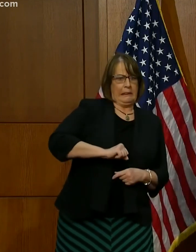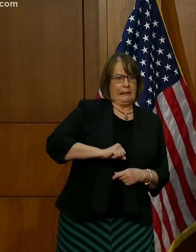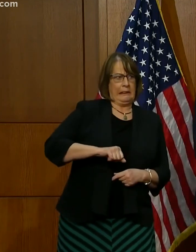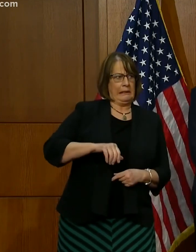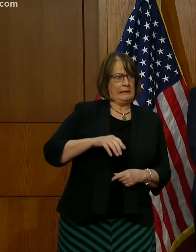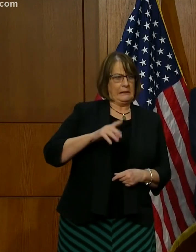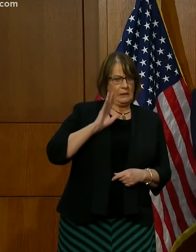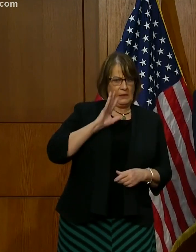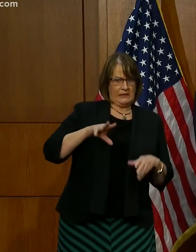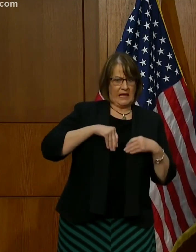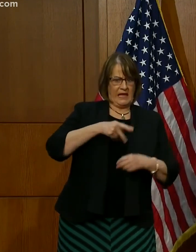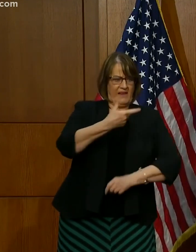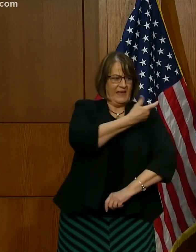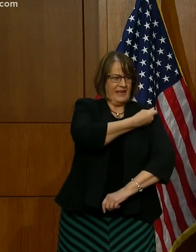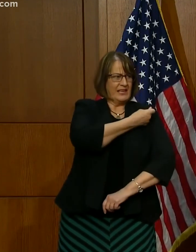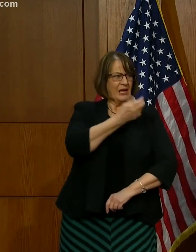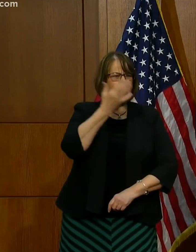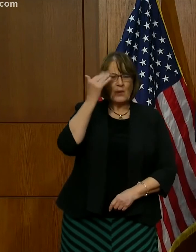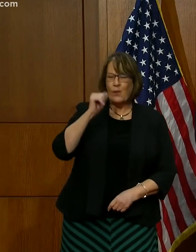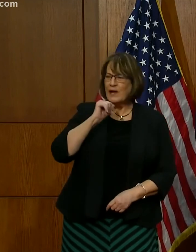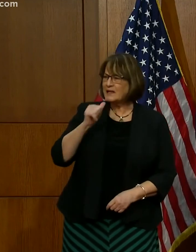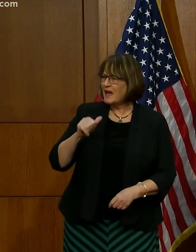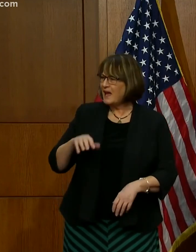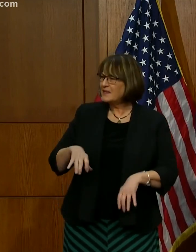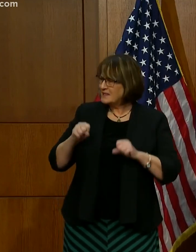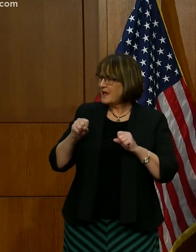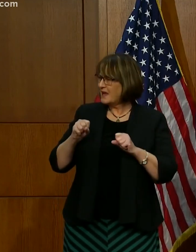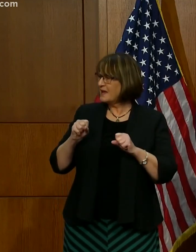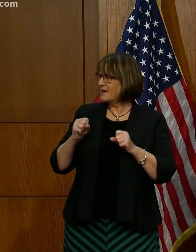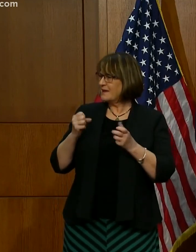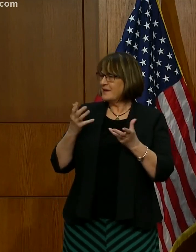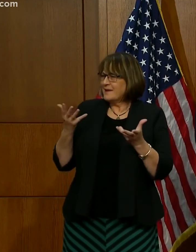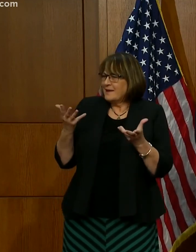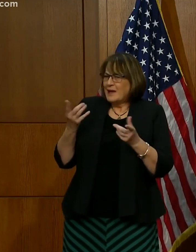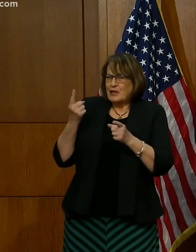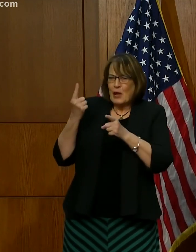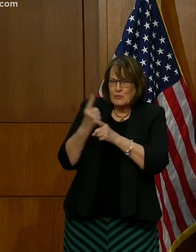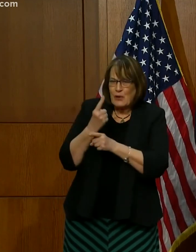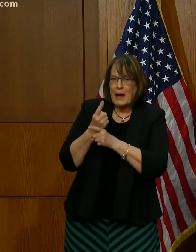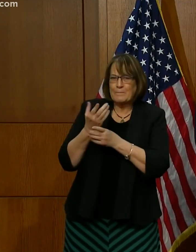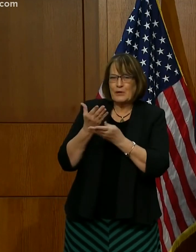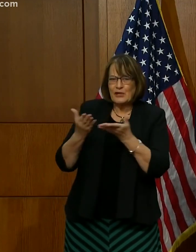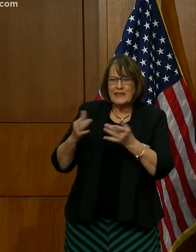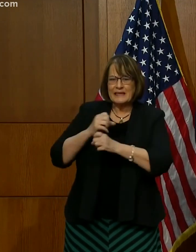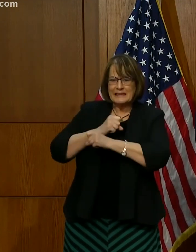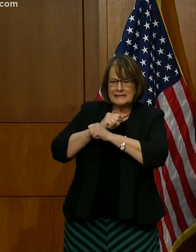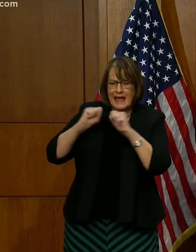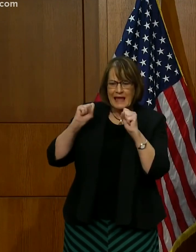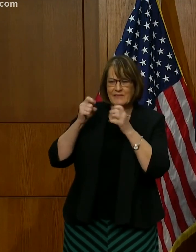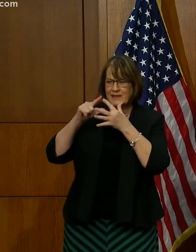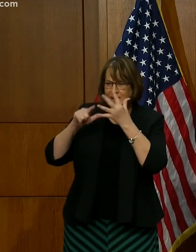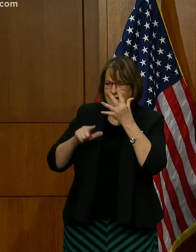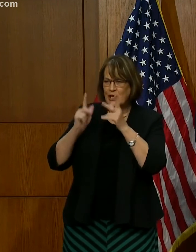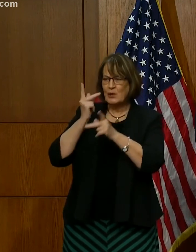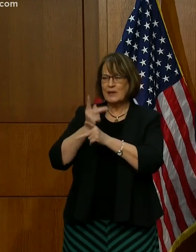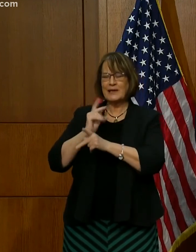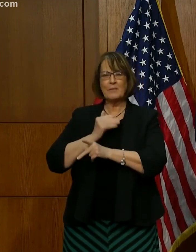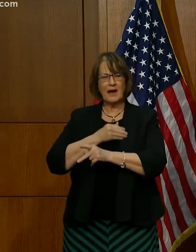Why not take the proper things and safety precautions to keep our students